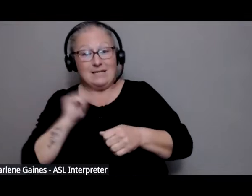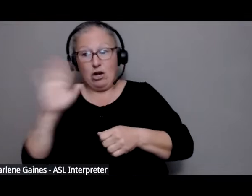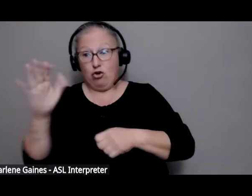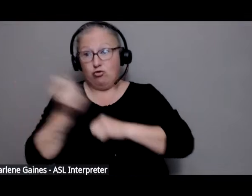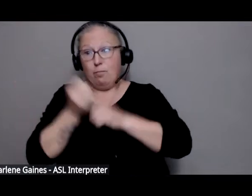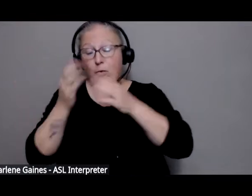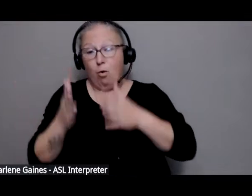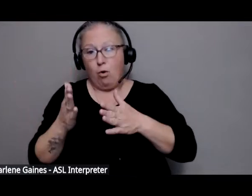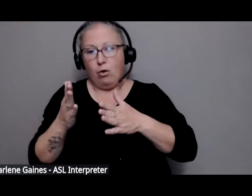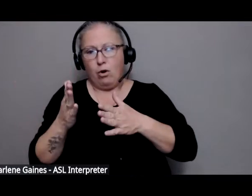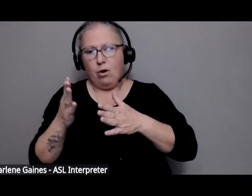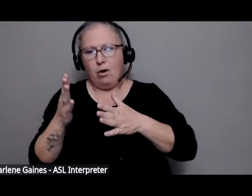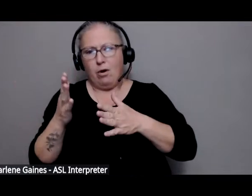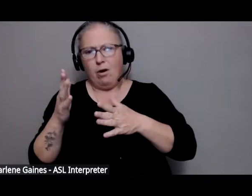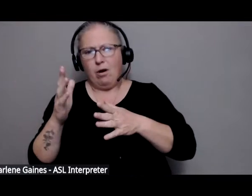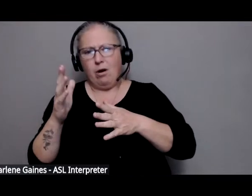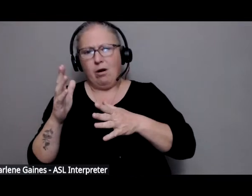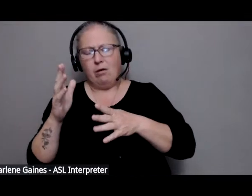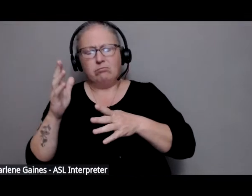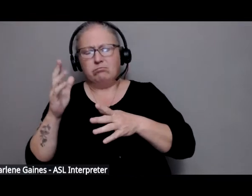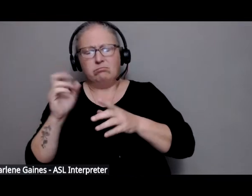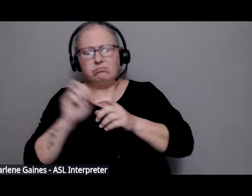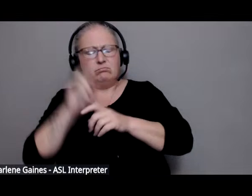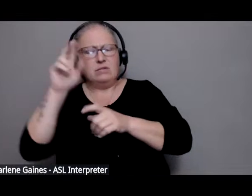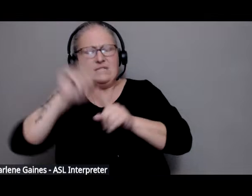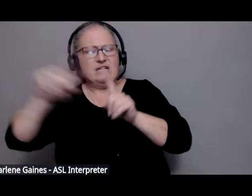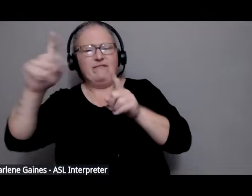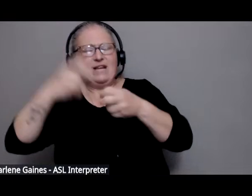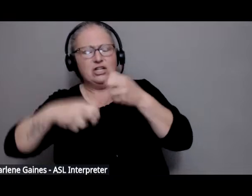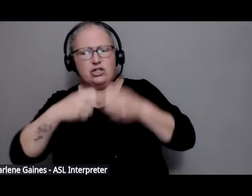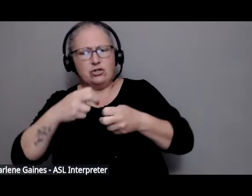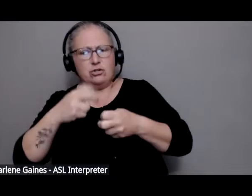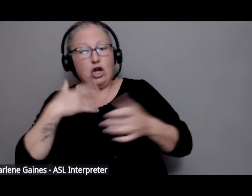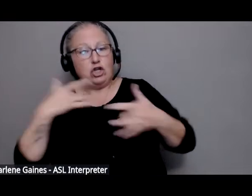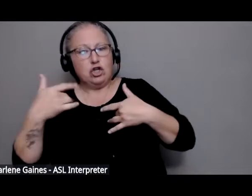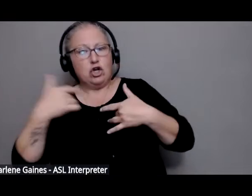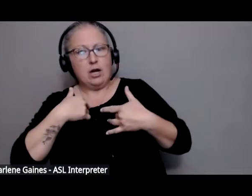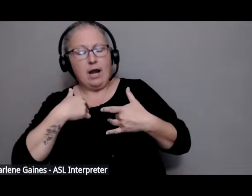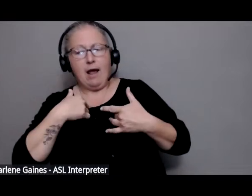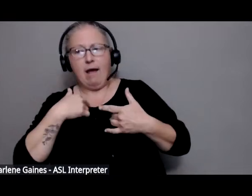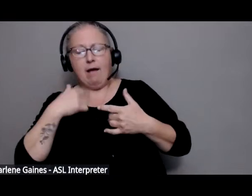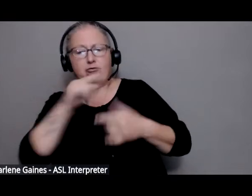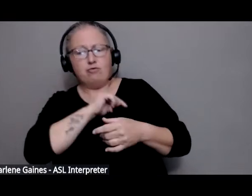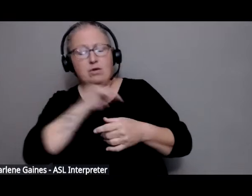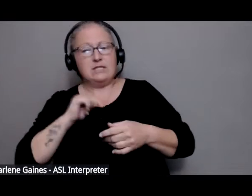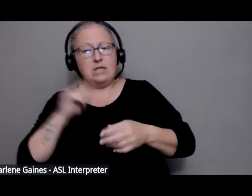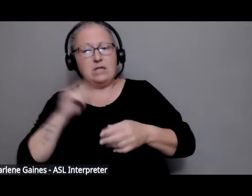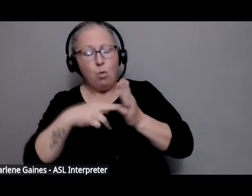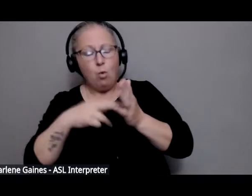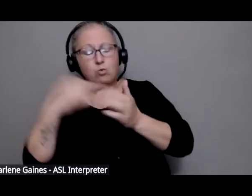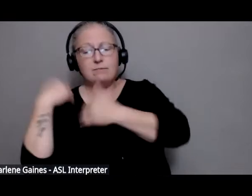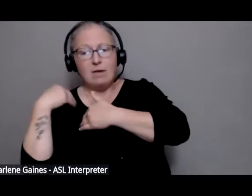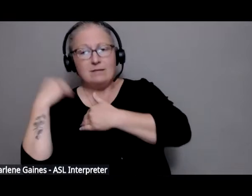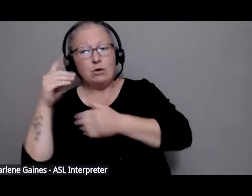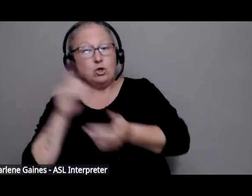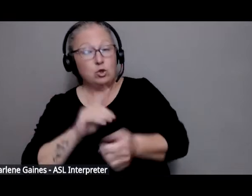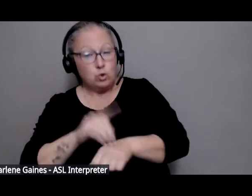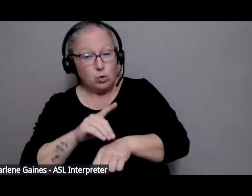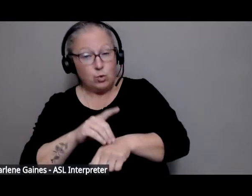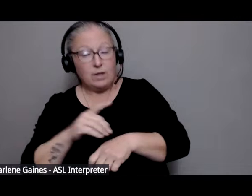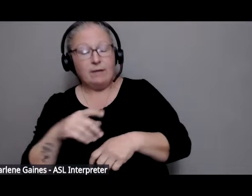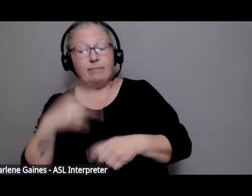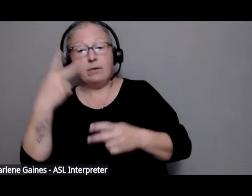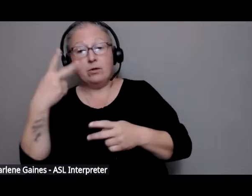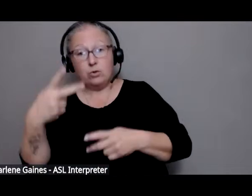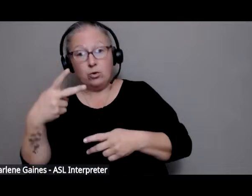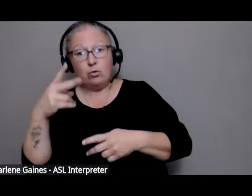have conflated two very different issues. One, the concern I raised about trustee roles, responsibility, and duty, and two, their